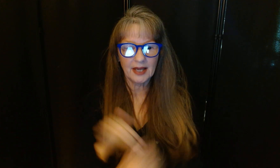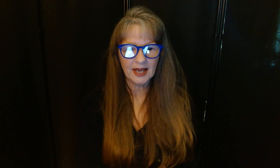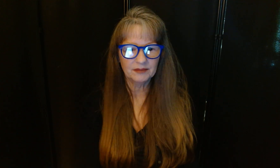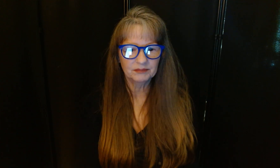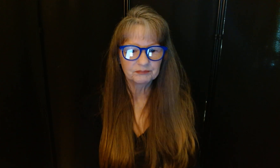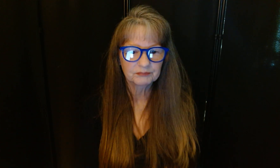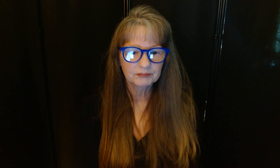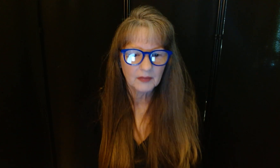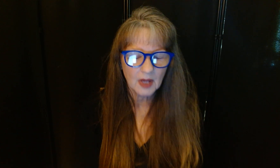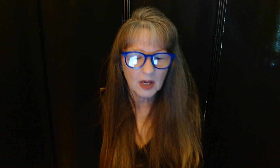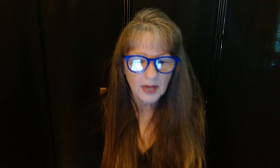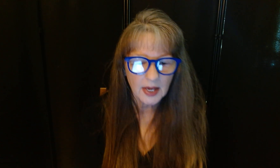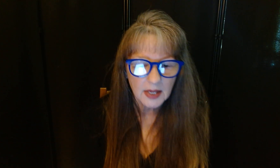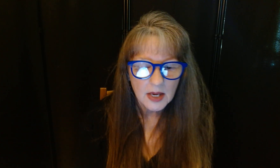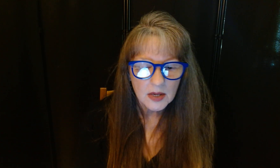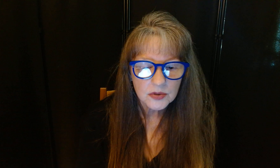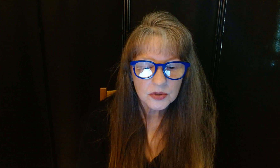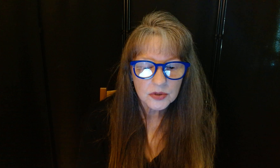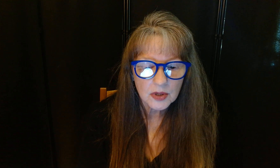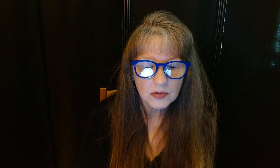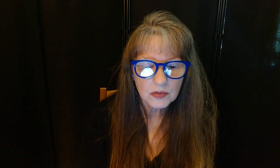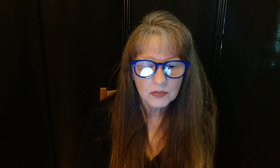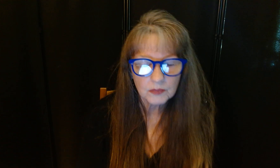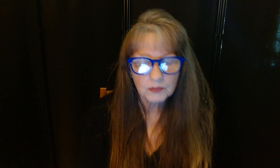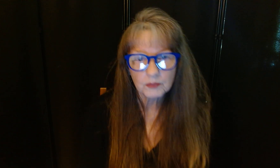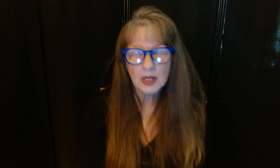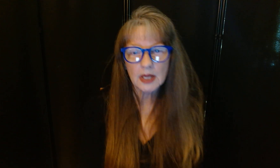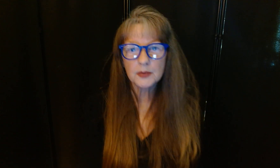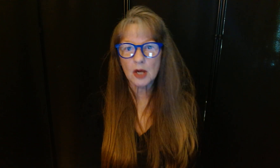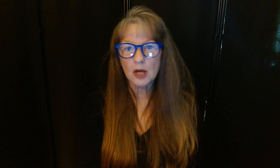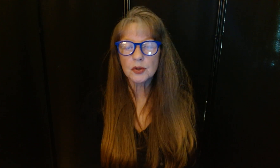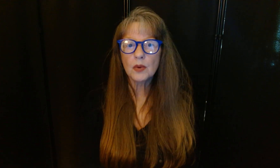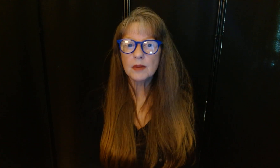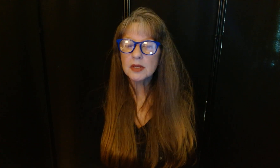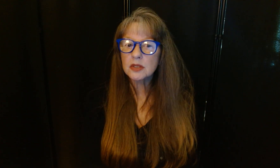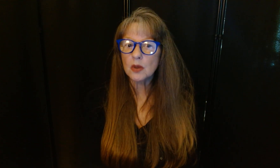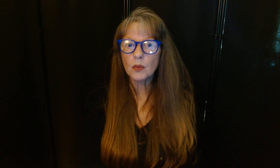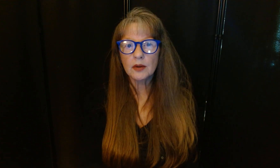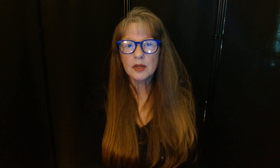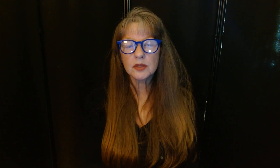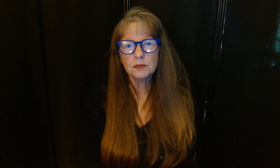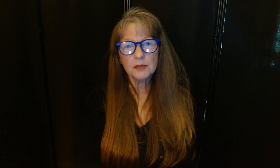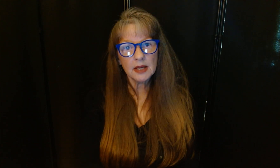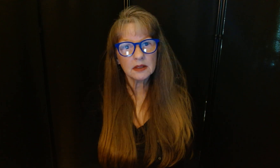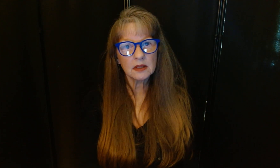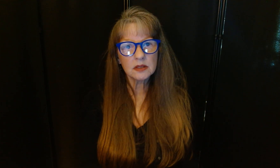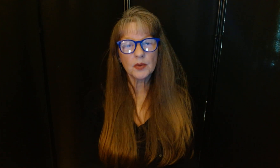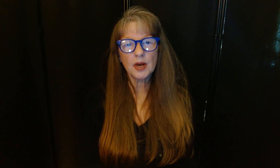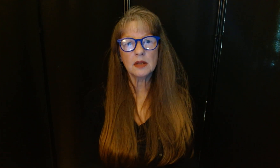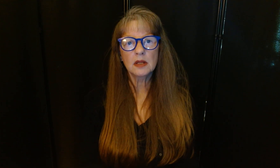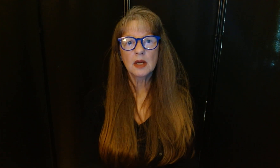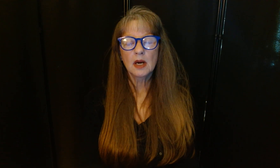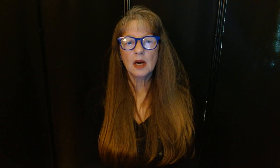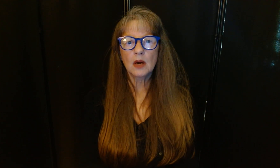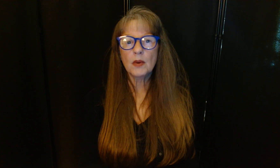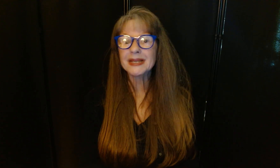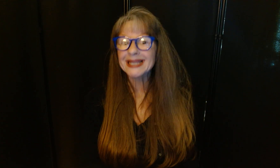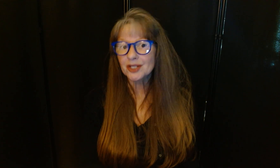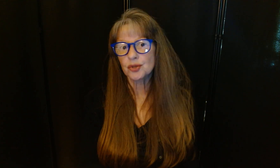had. Okay, so it was also Women's Awareness Month as well, Women's History,